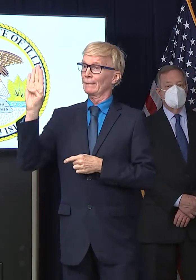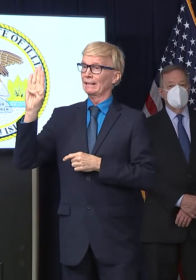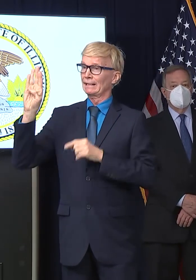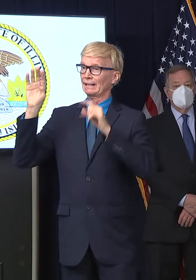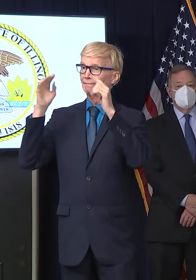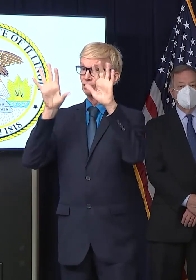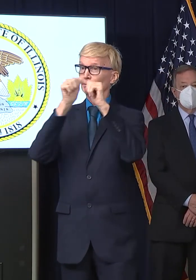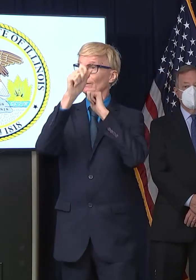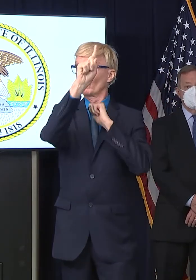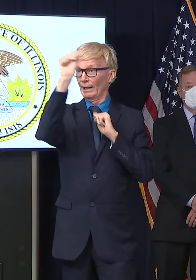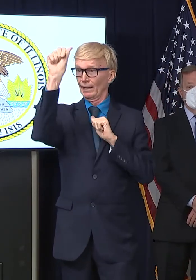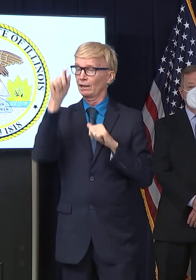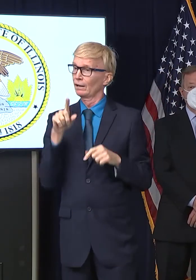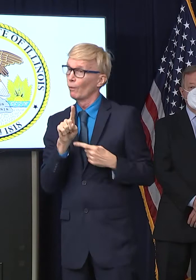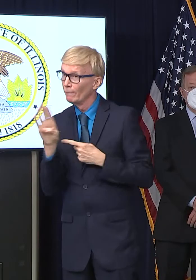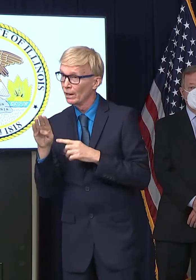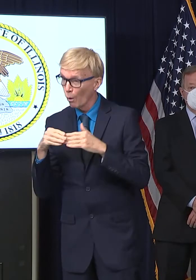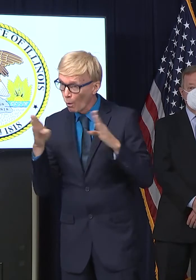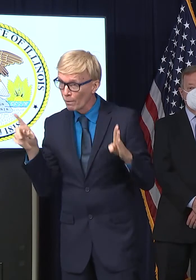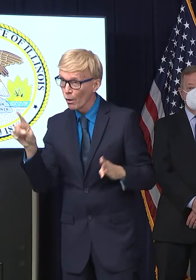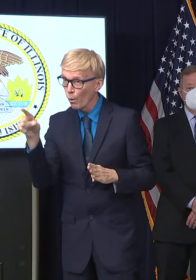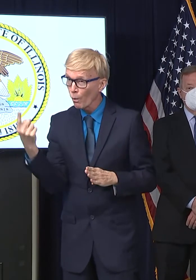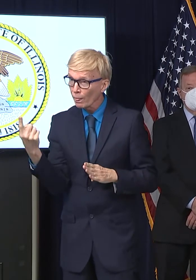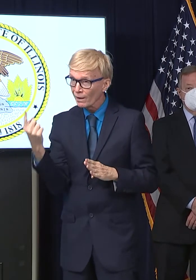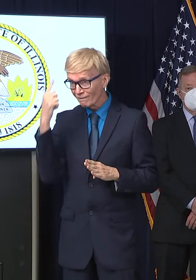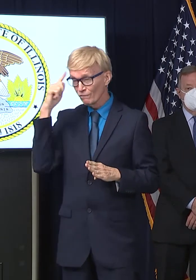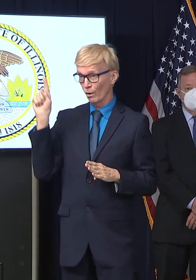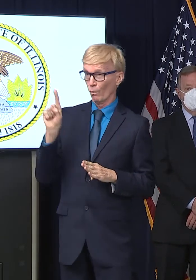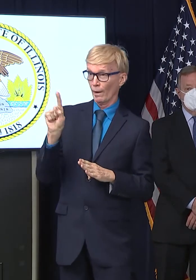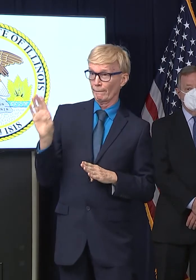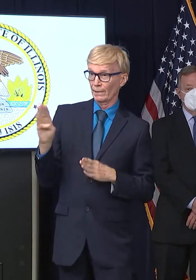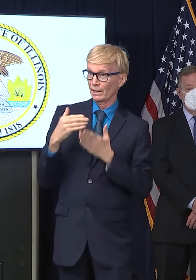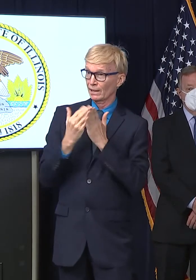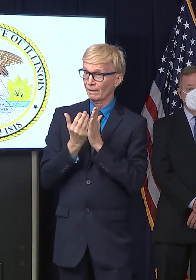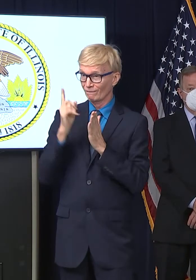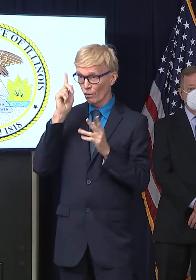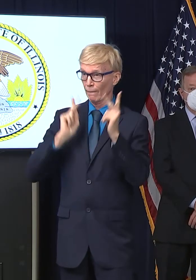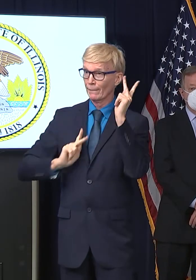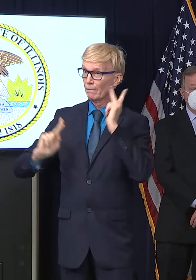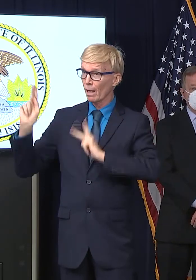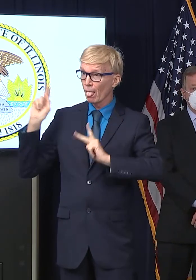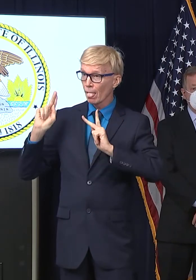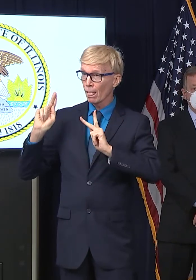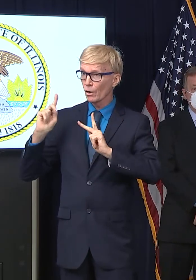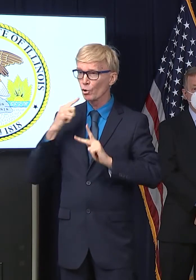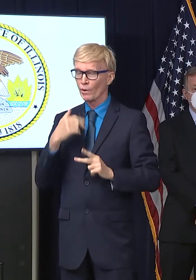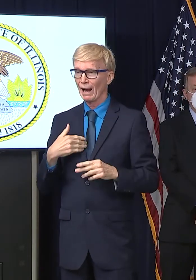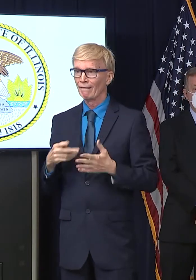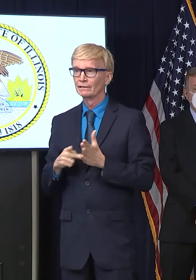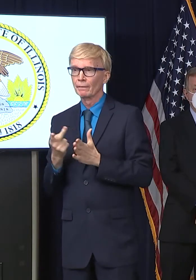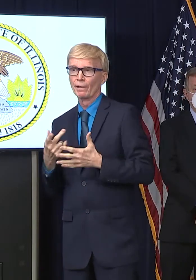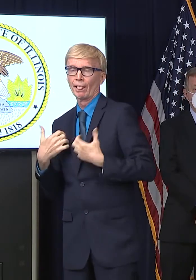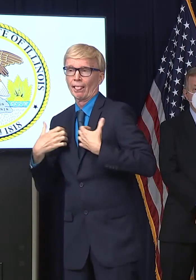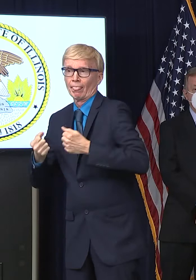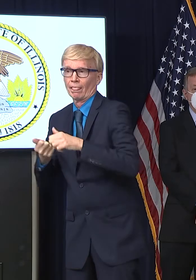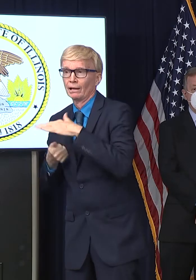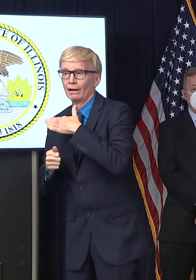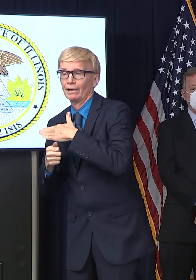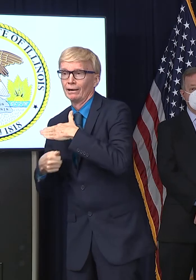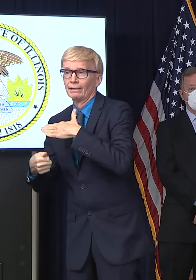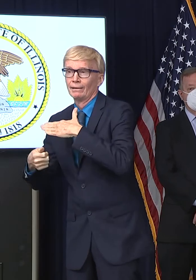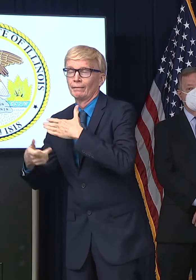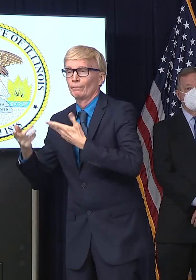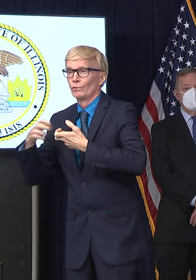Center, that will be the only location for that Phase 1B for the folks with underlying conditions? No. I know you have said it